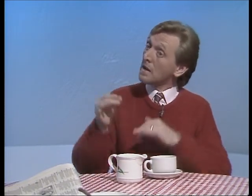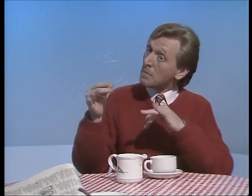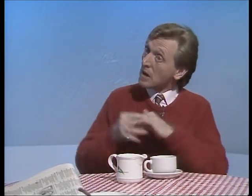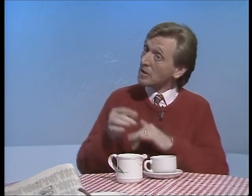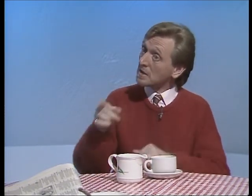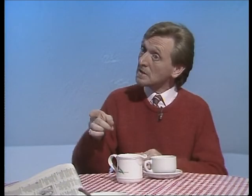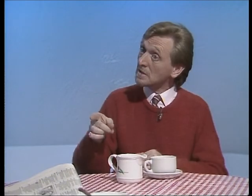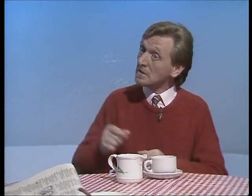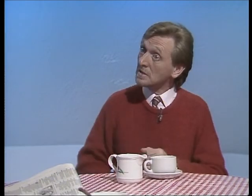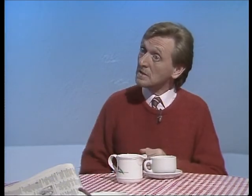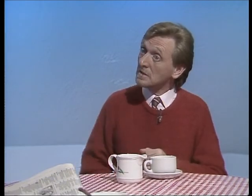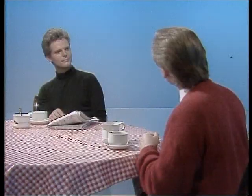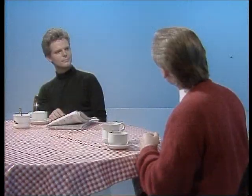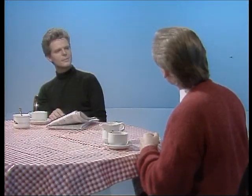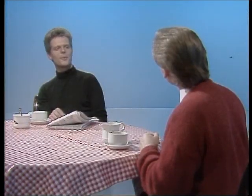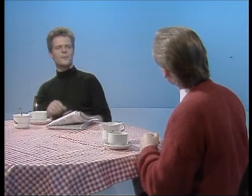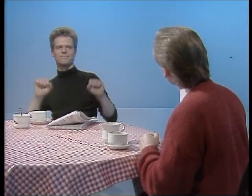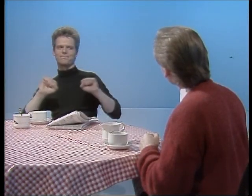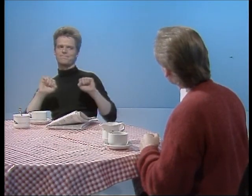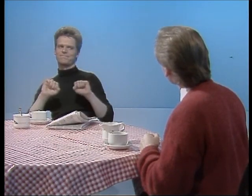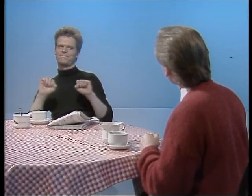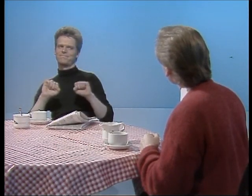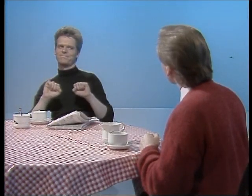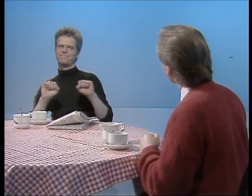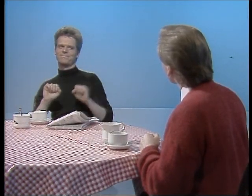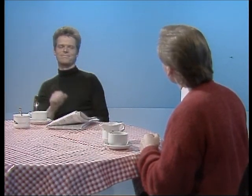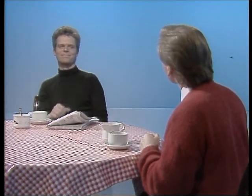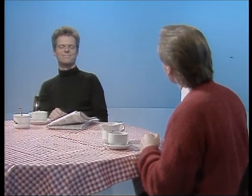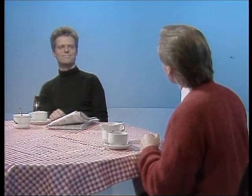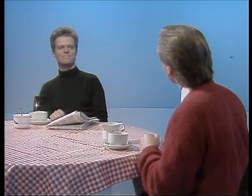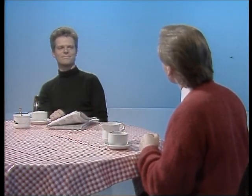Are you married? No, not yet.